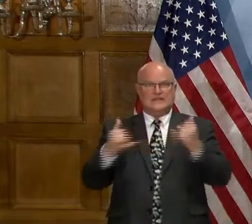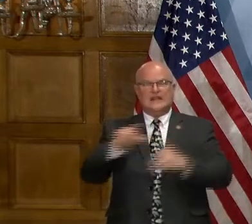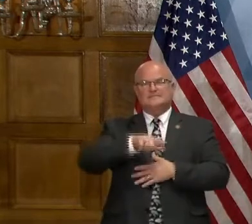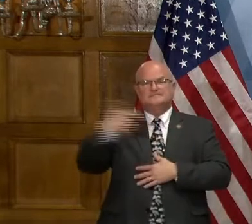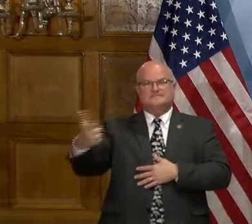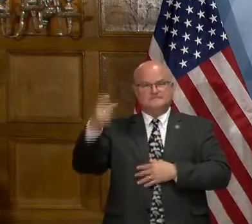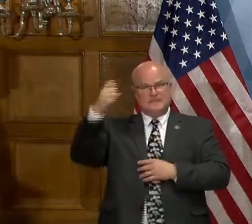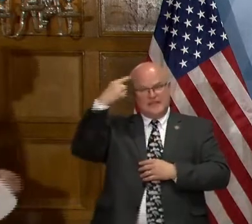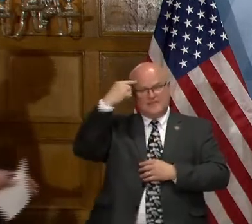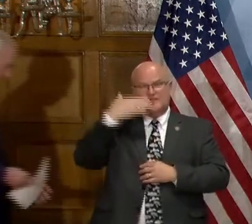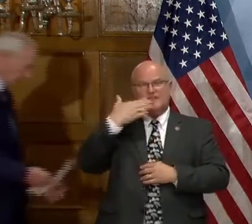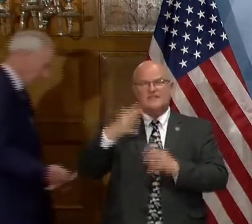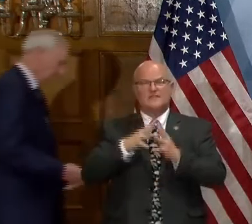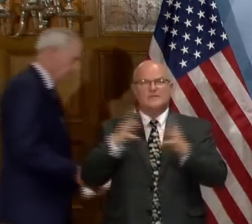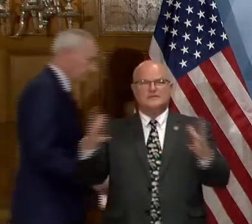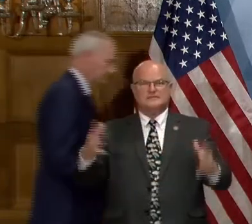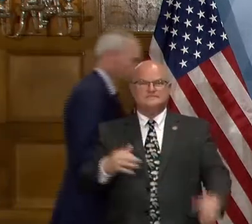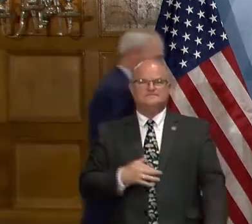over to the governor. Thank you very much.